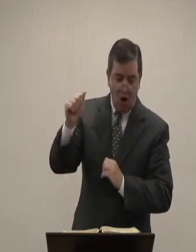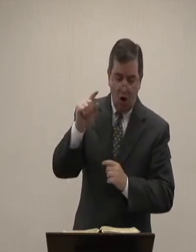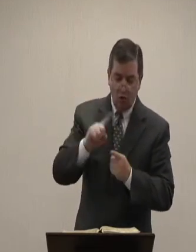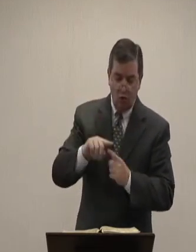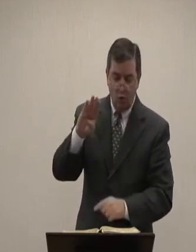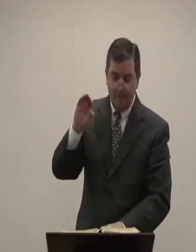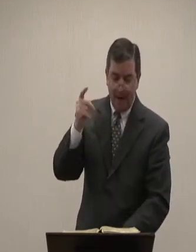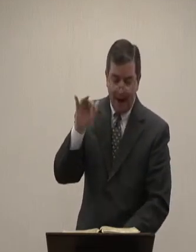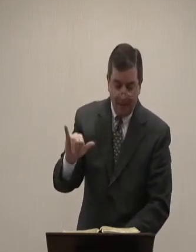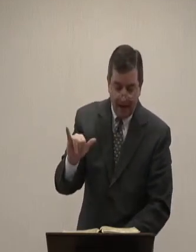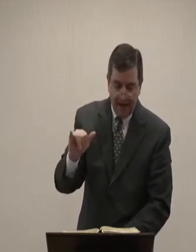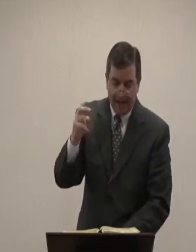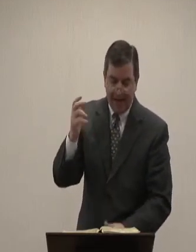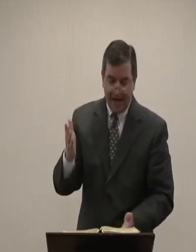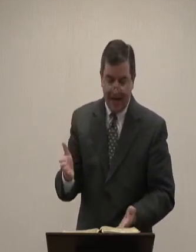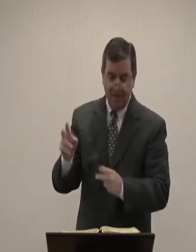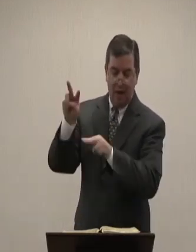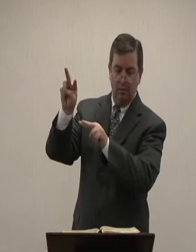from on high.